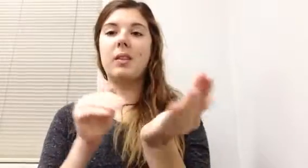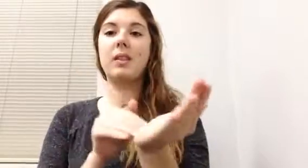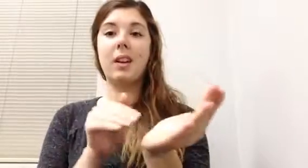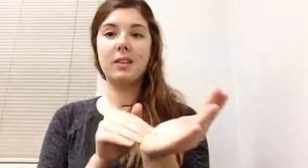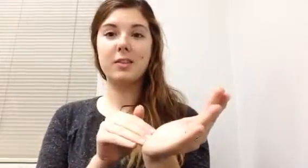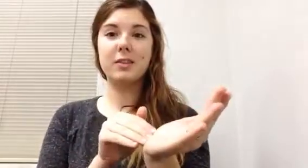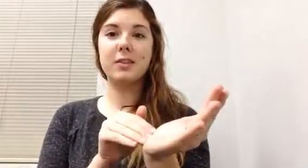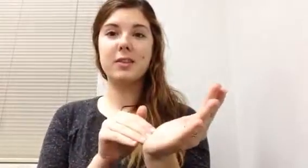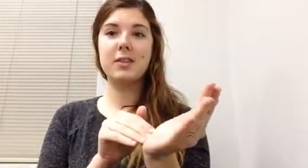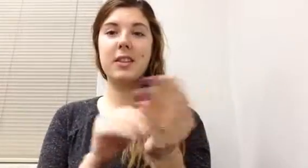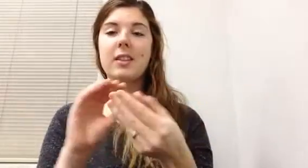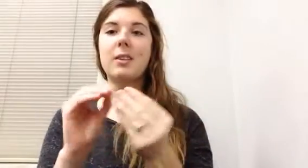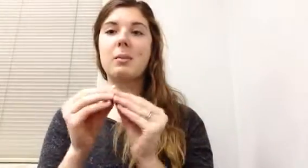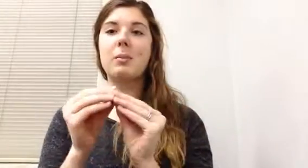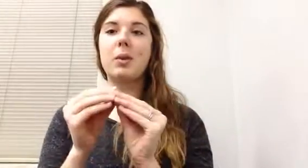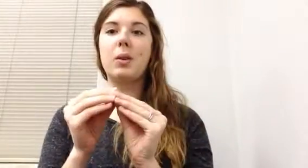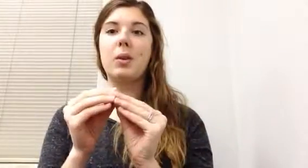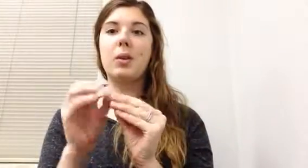You know, doctors say they take care of doctors, but